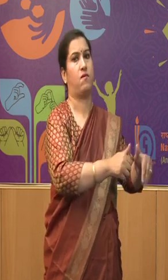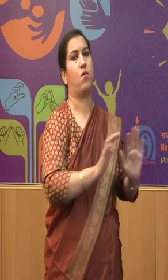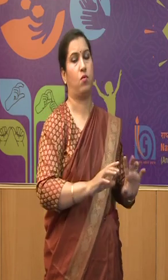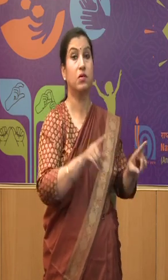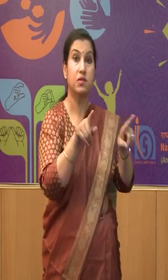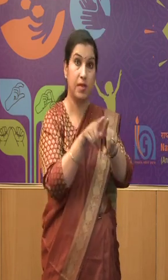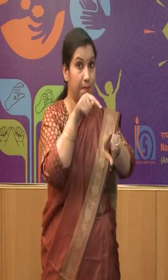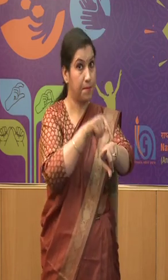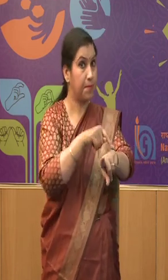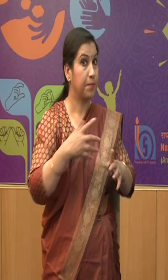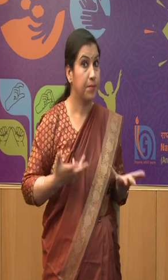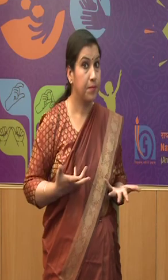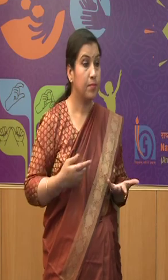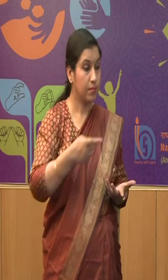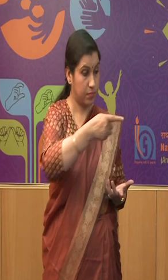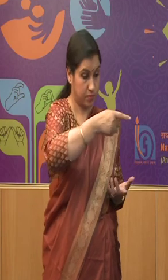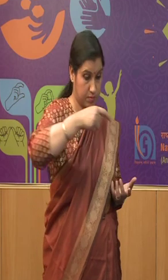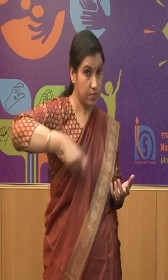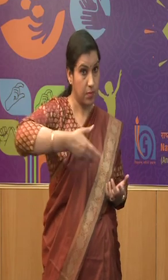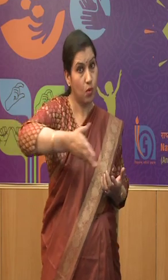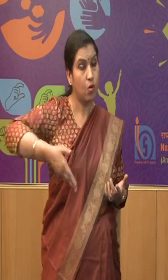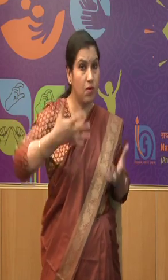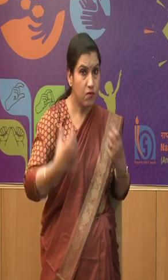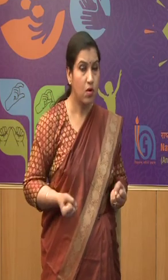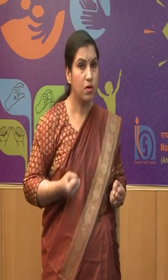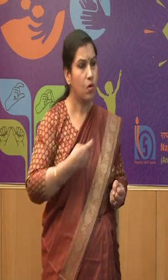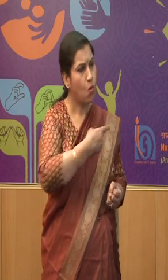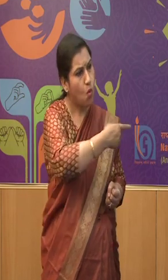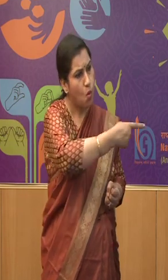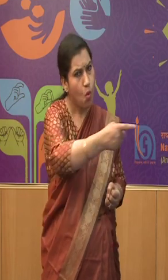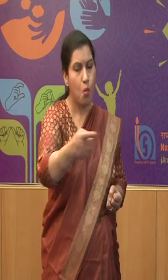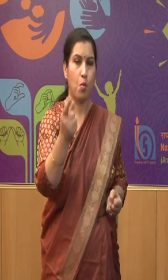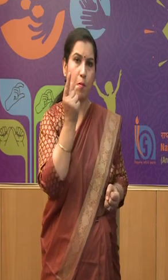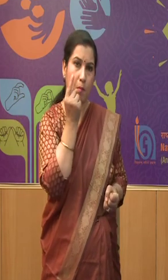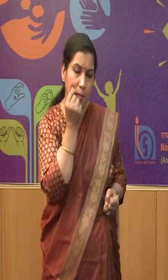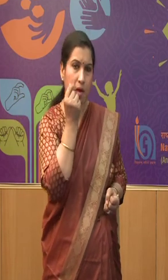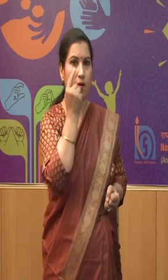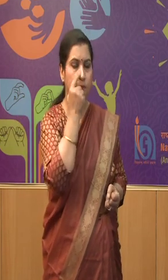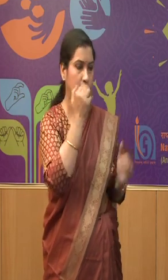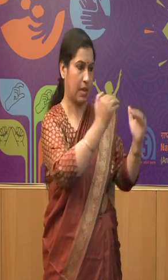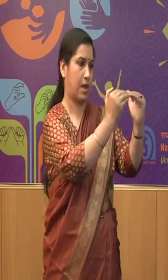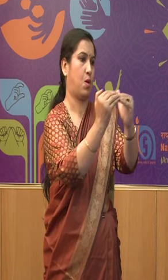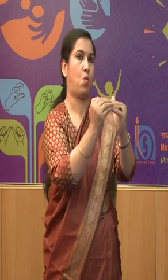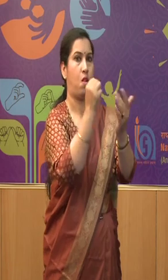At the same time, they wanted all men and women to be treated equally